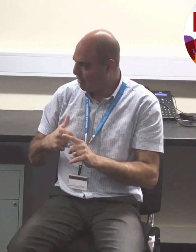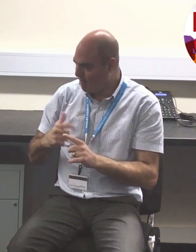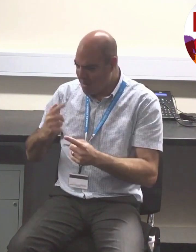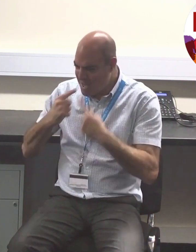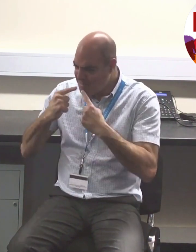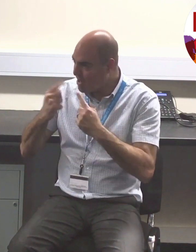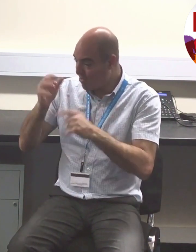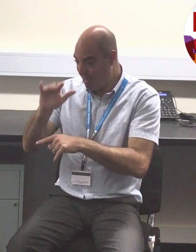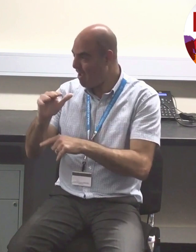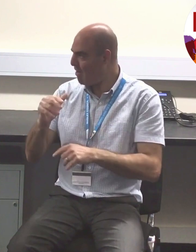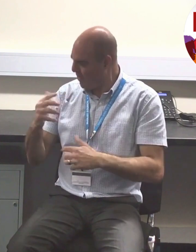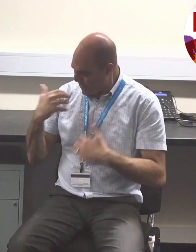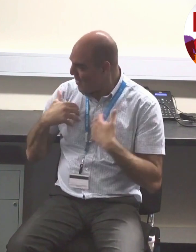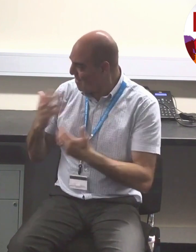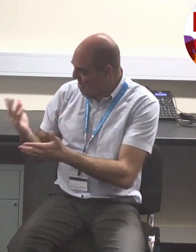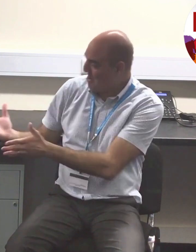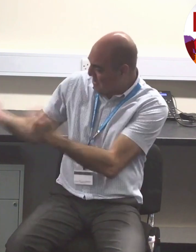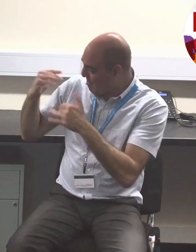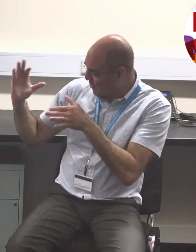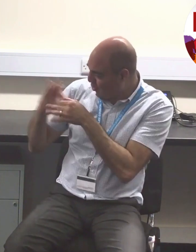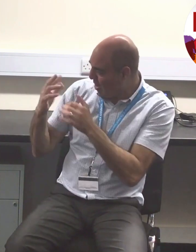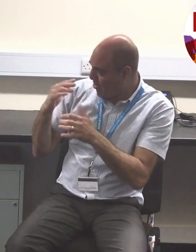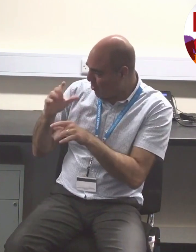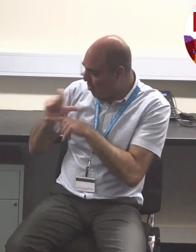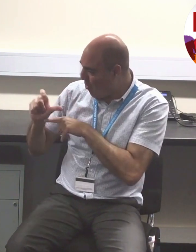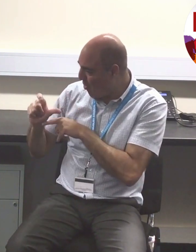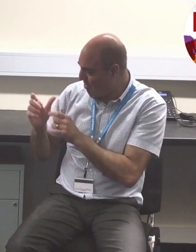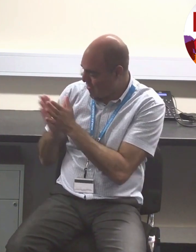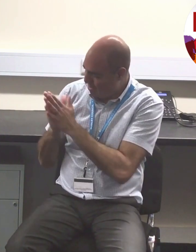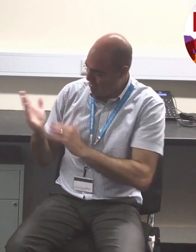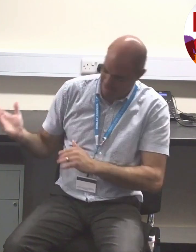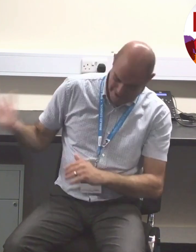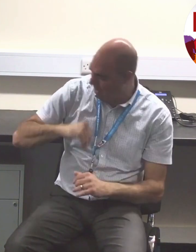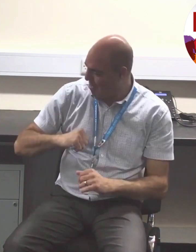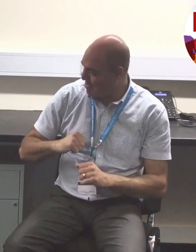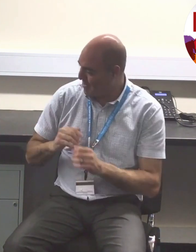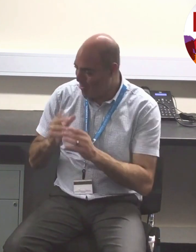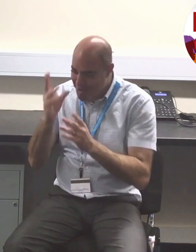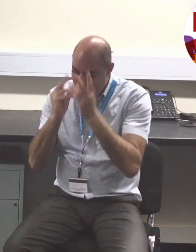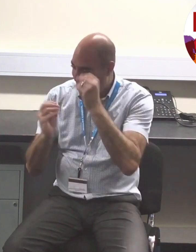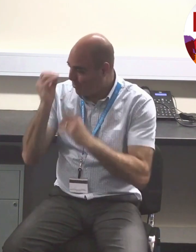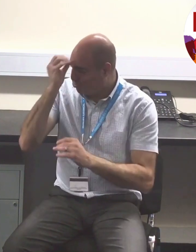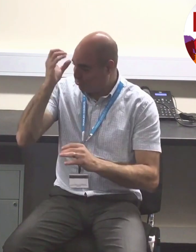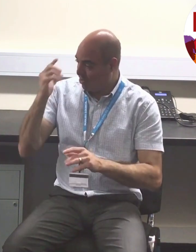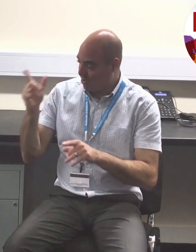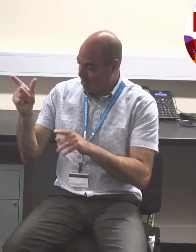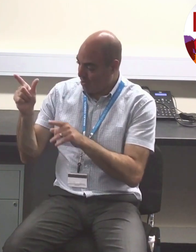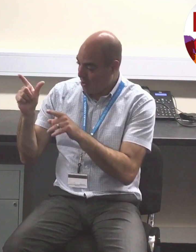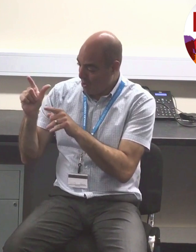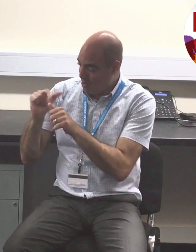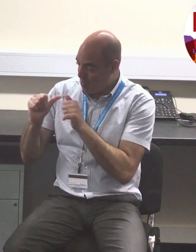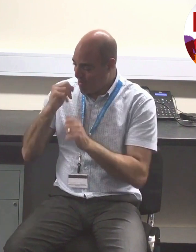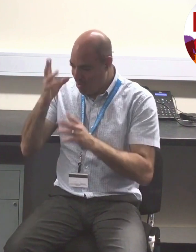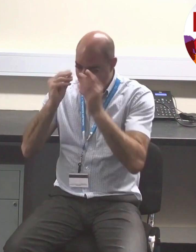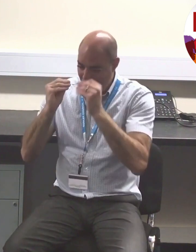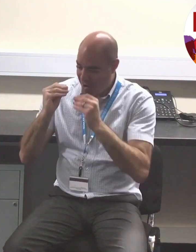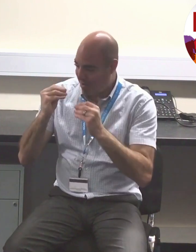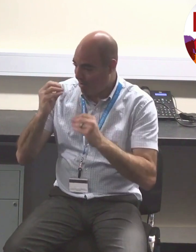acl@dudley.gov.uk, and all the information's there. Come on, Andrew, come and join my class. Come and learn with me. You would love